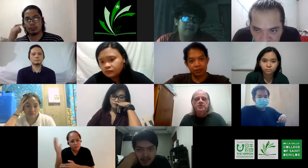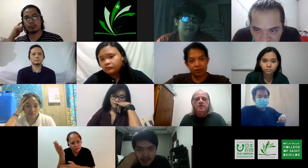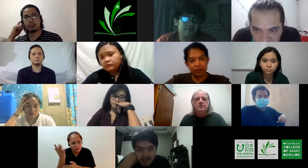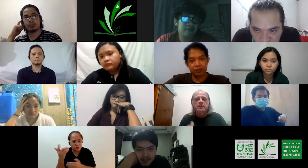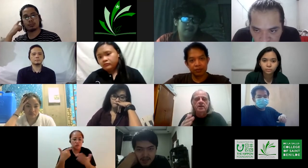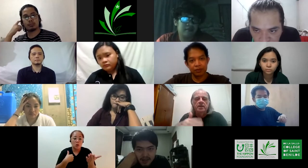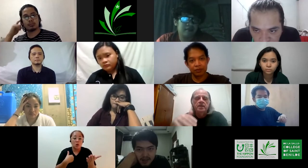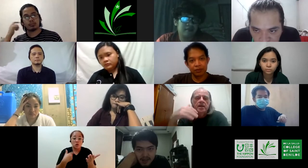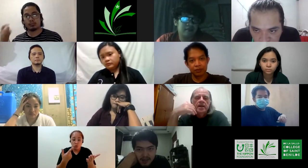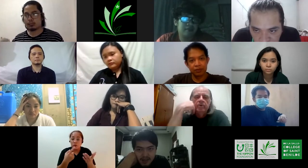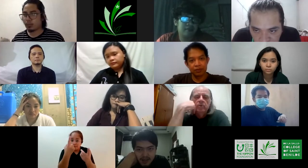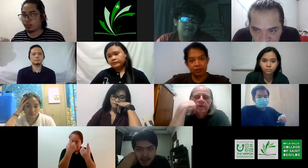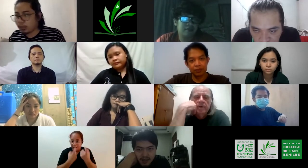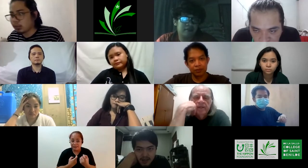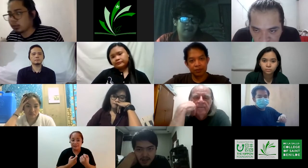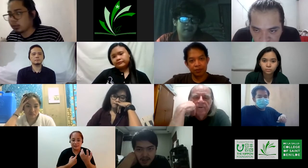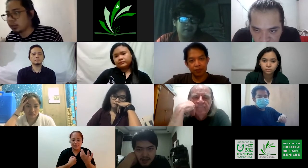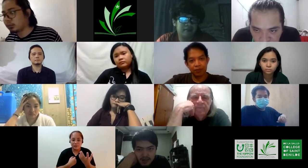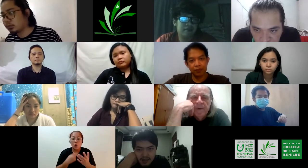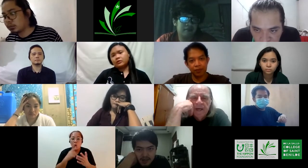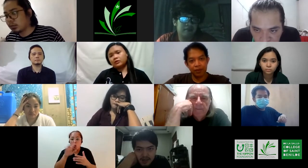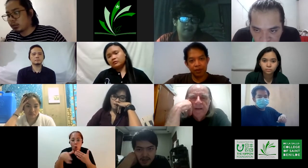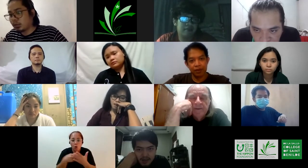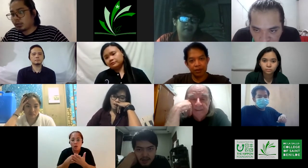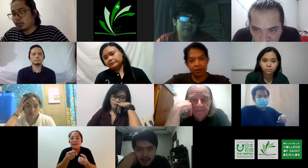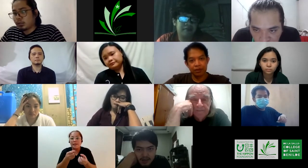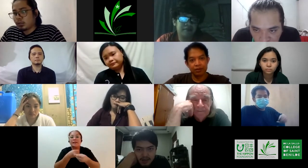questions and everyone can give you feedback about that.